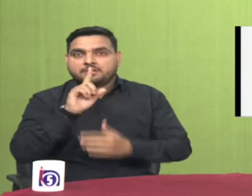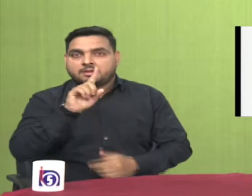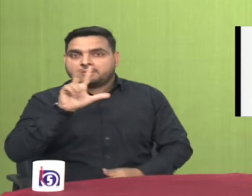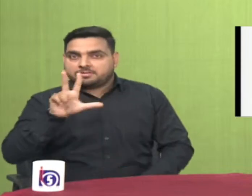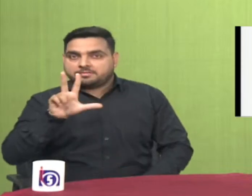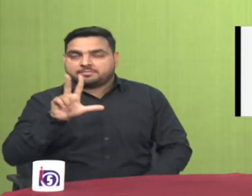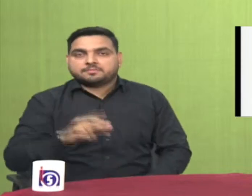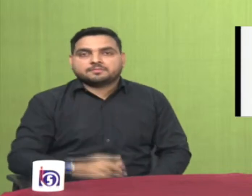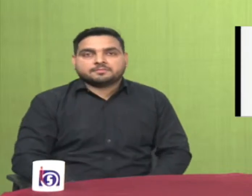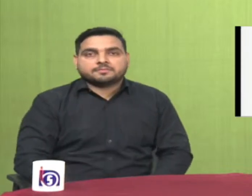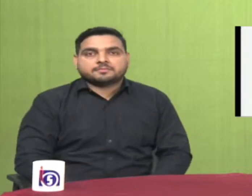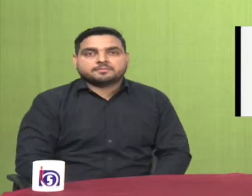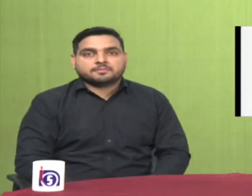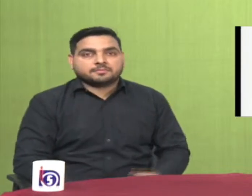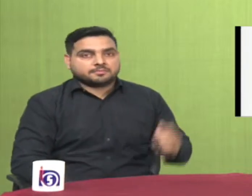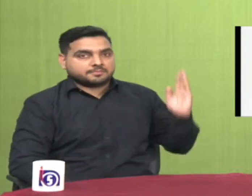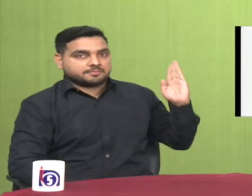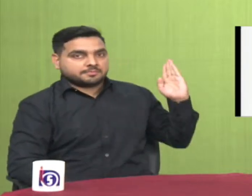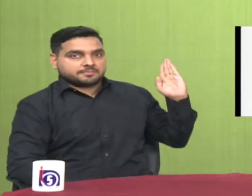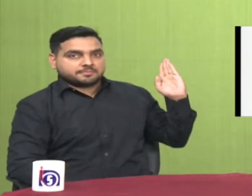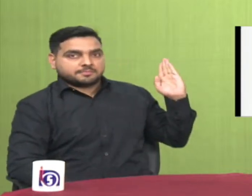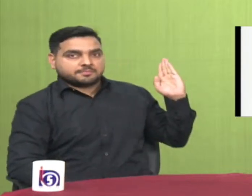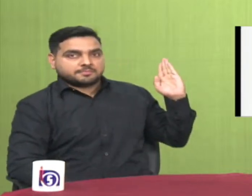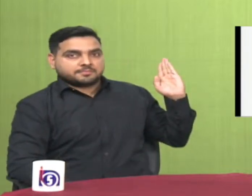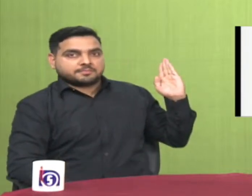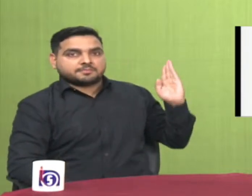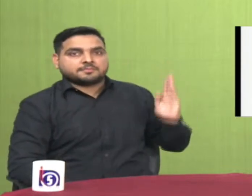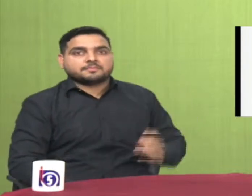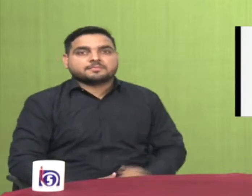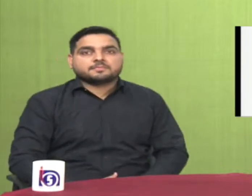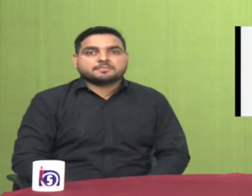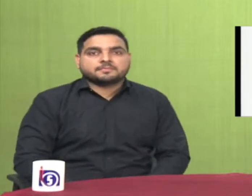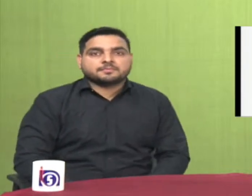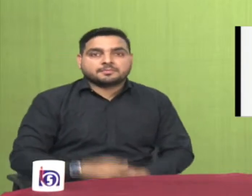we are doing lesson number 18 of Home Science,